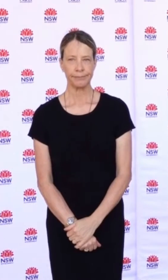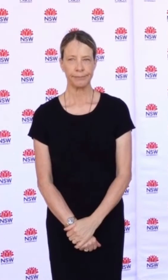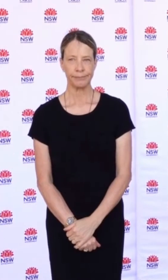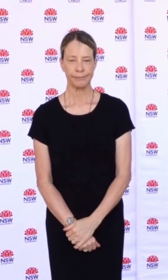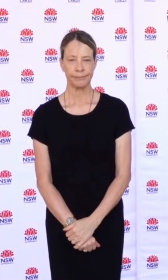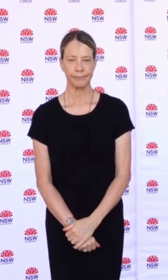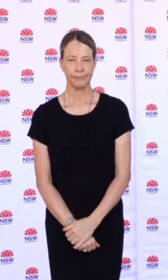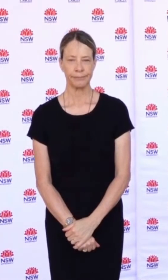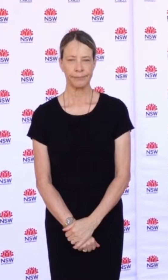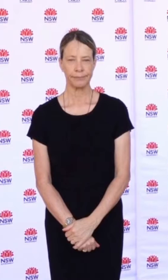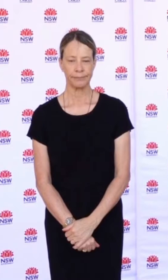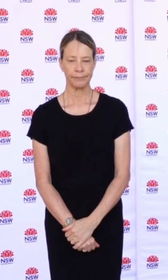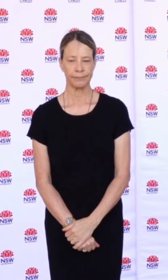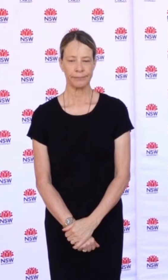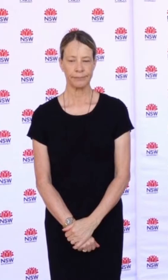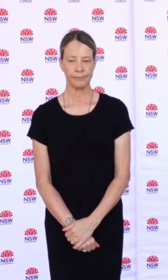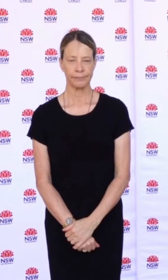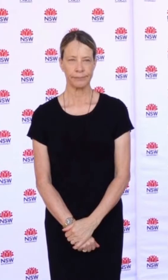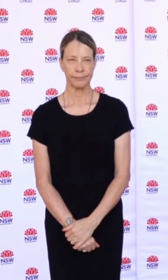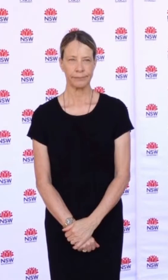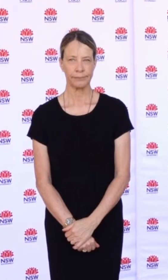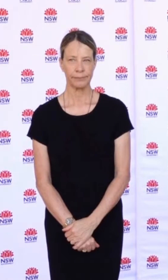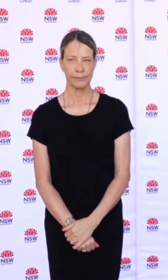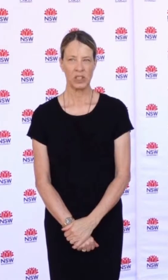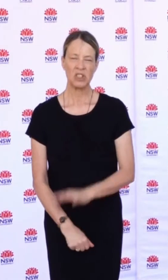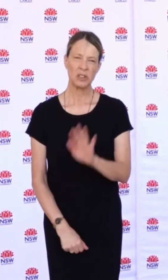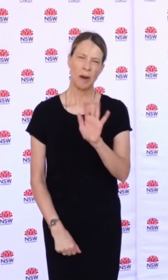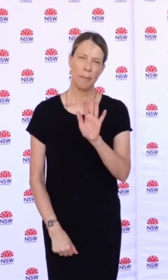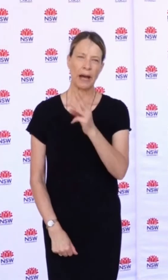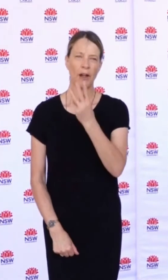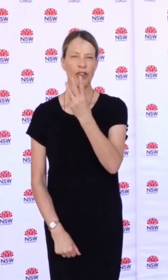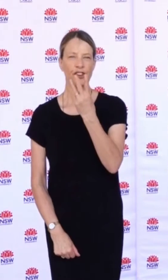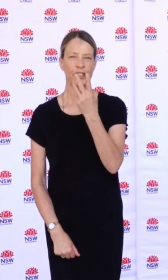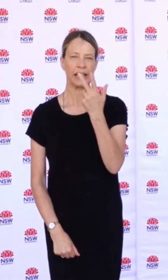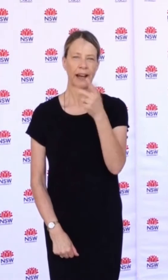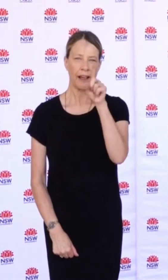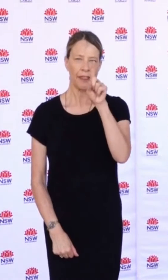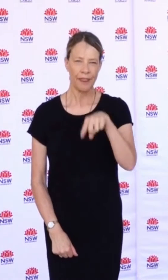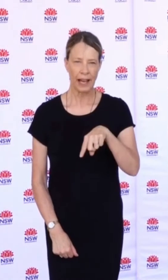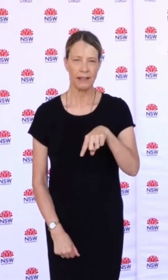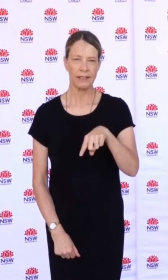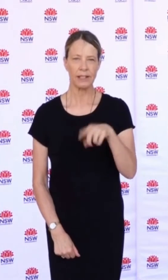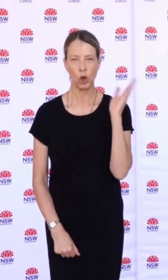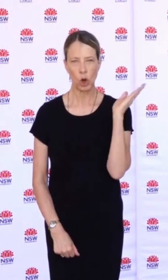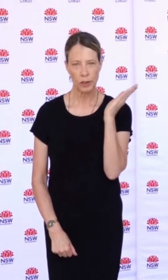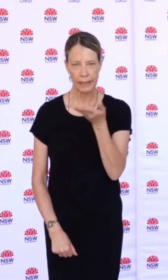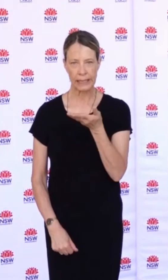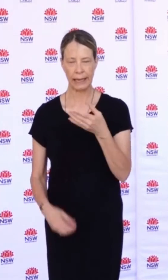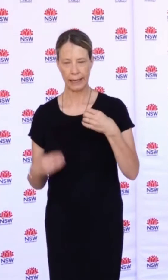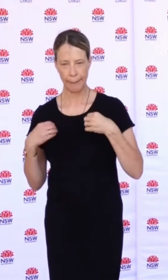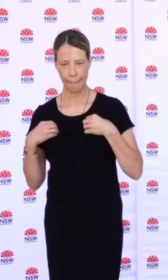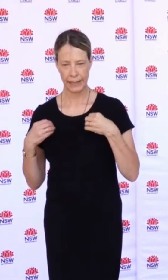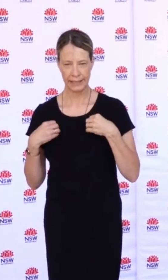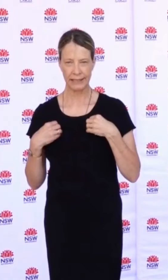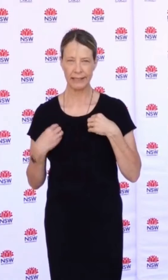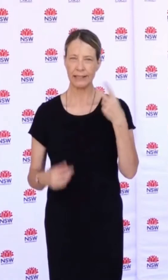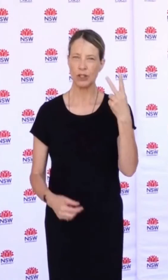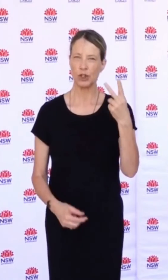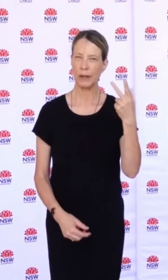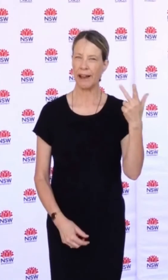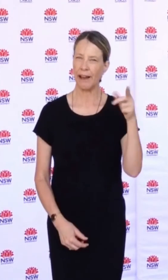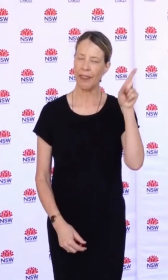about 38,000 hospitality businesses and 20,000 hairdressing and beauty salon businesses